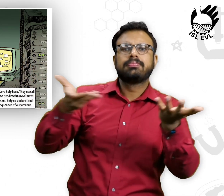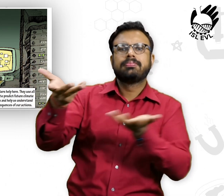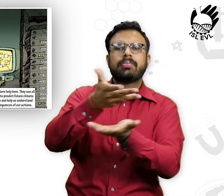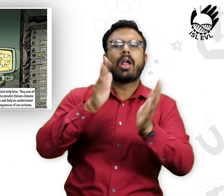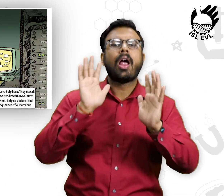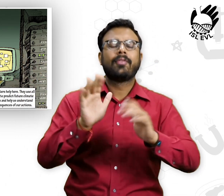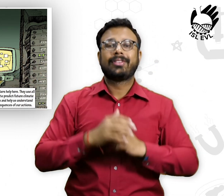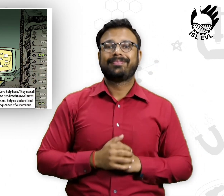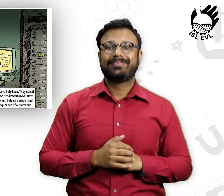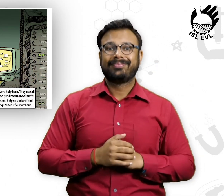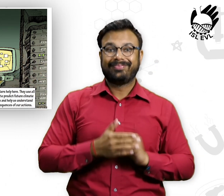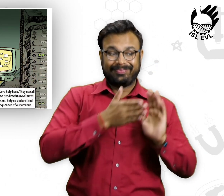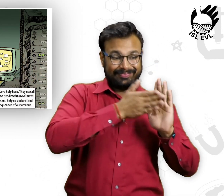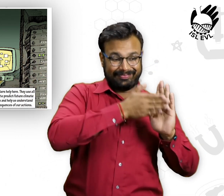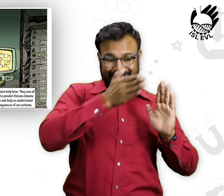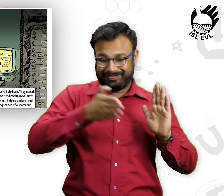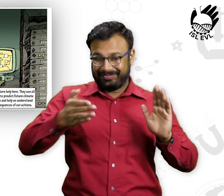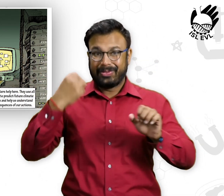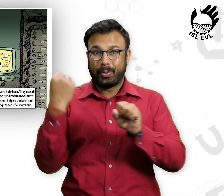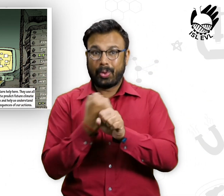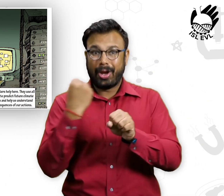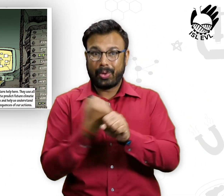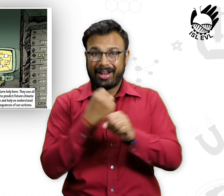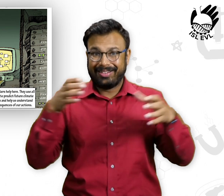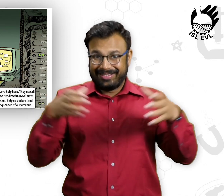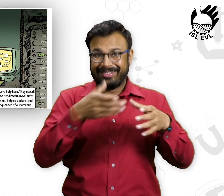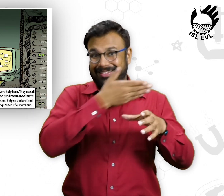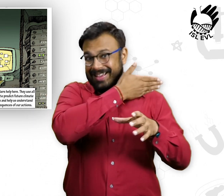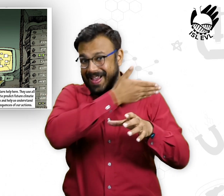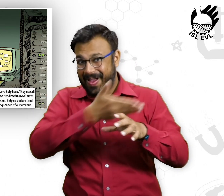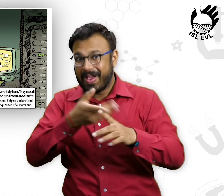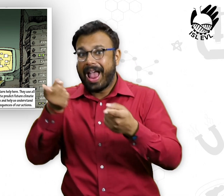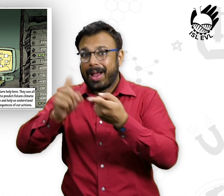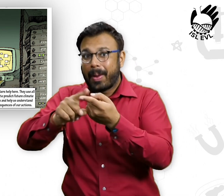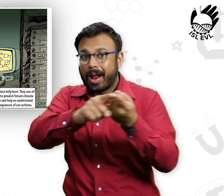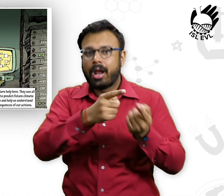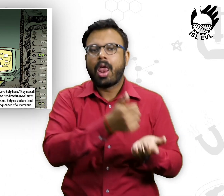us understand the consequences of our actions.